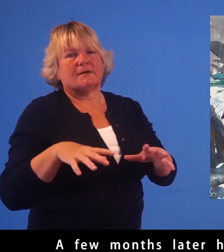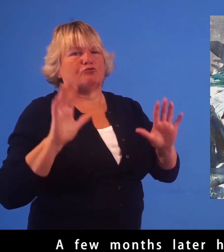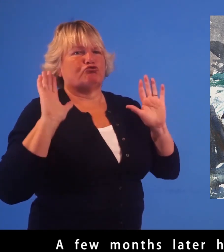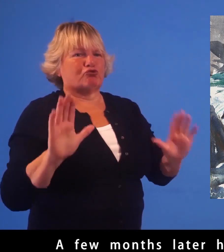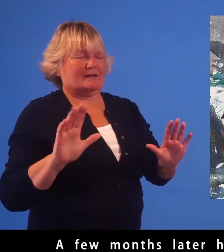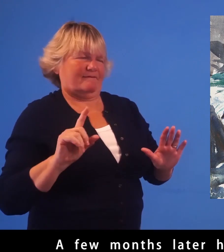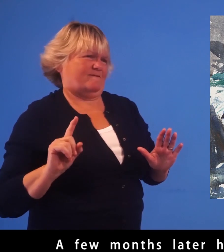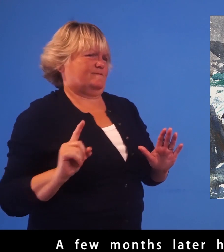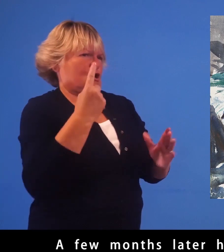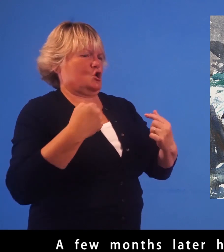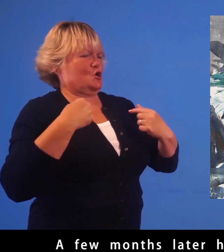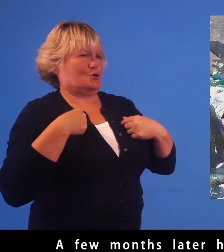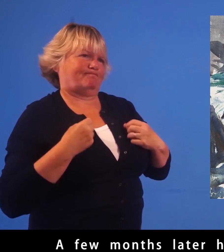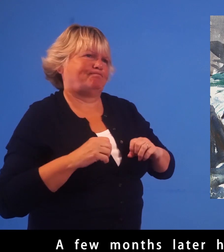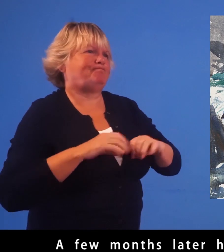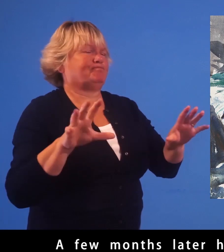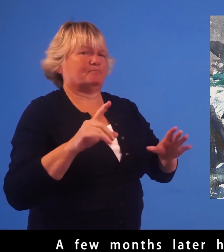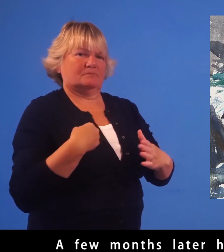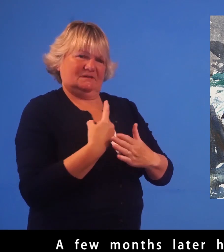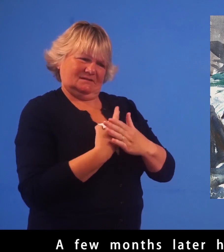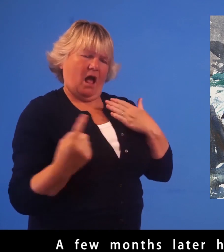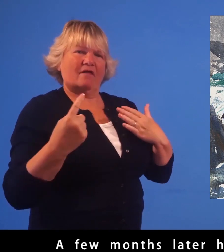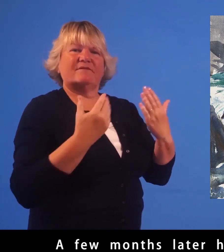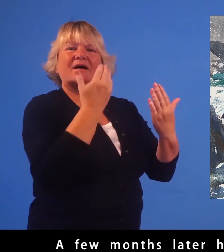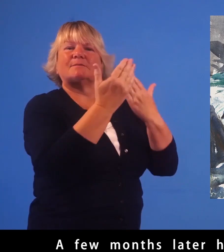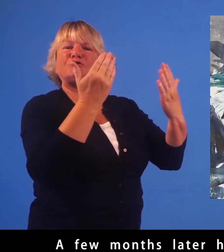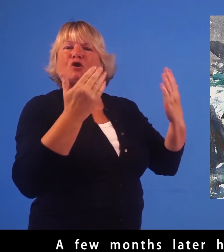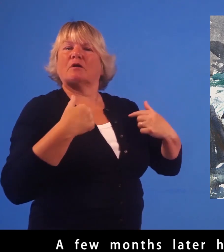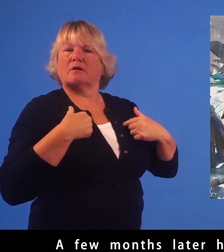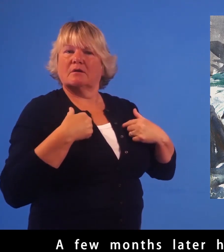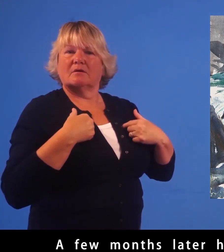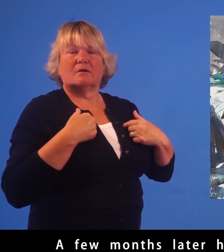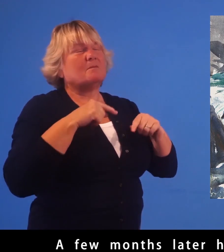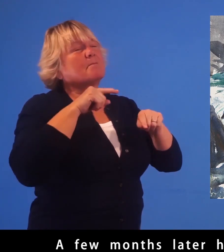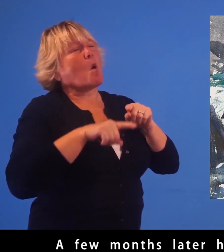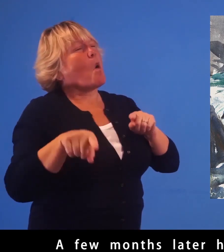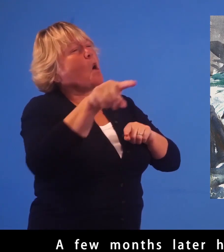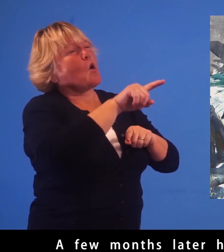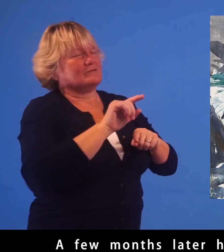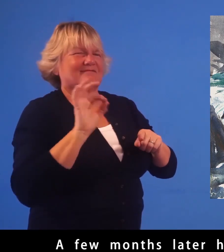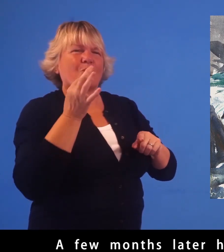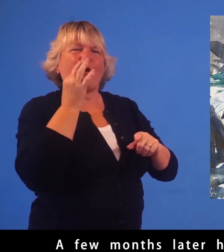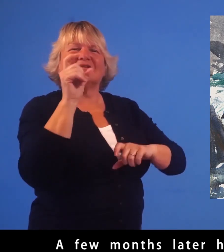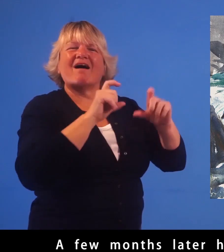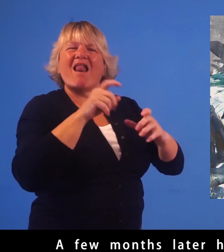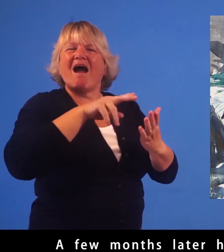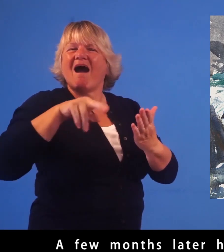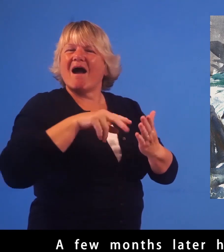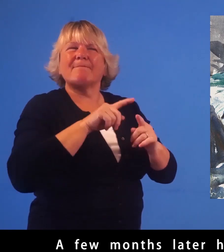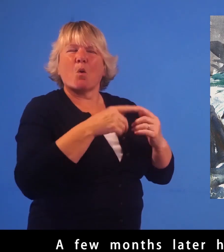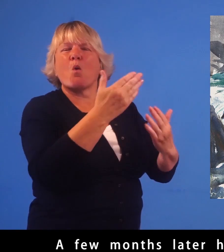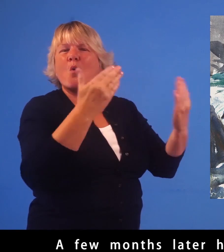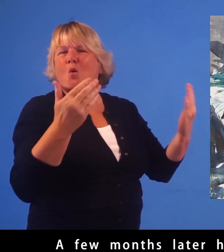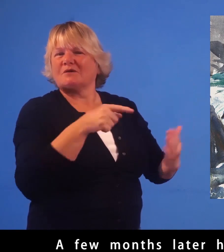A few months later, he mounted his first ever solo exhibition, which consisted entirely of watercolours.